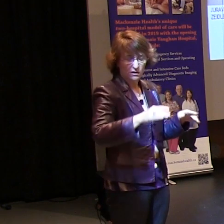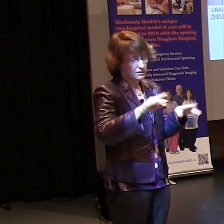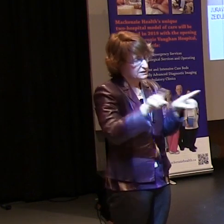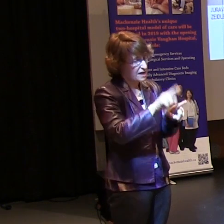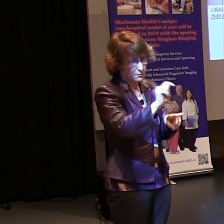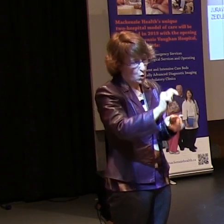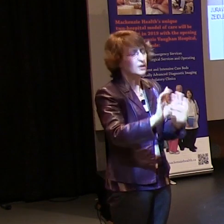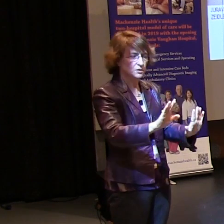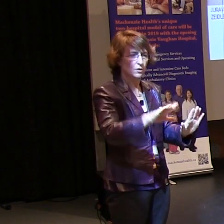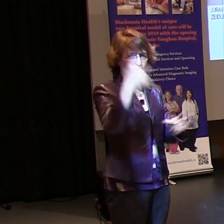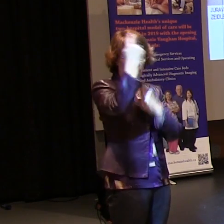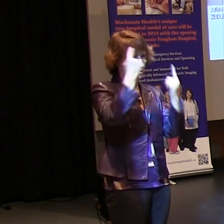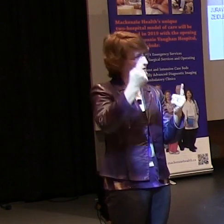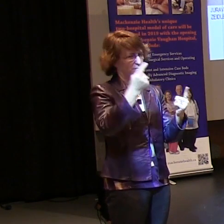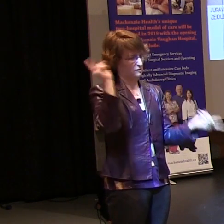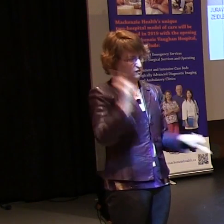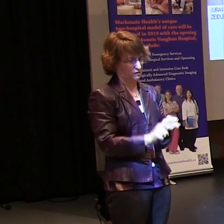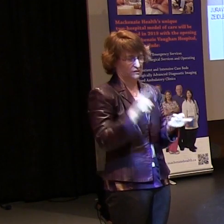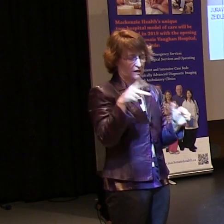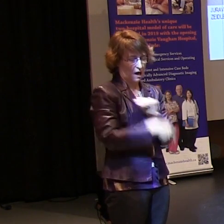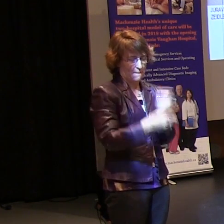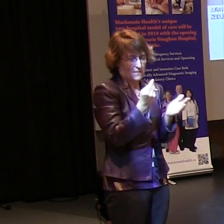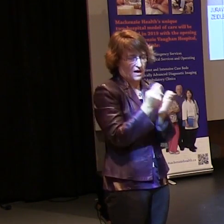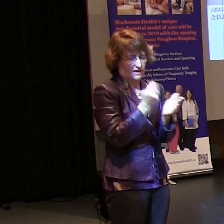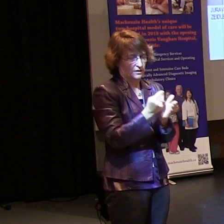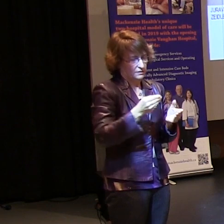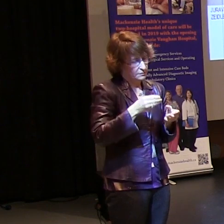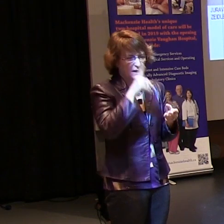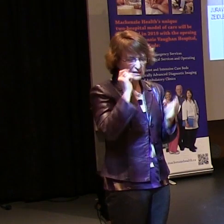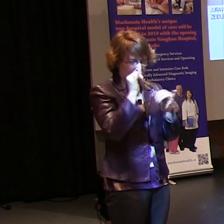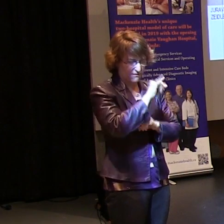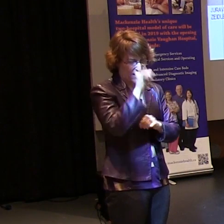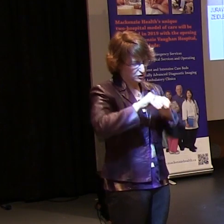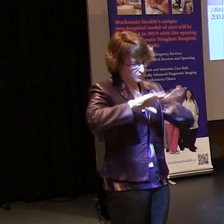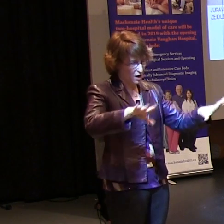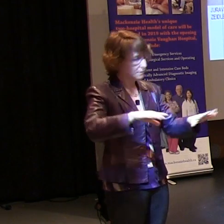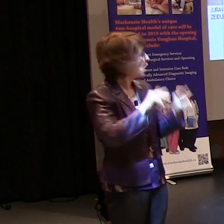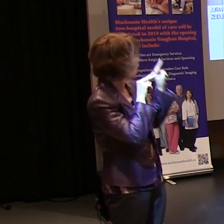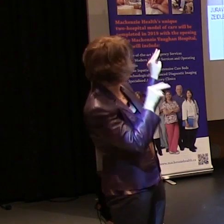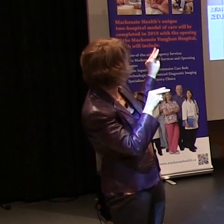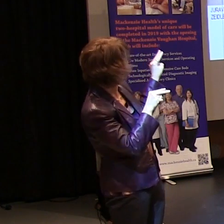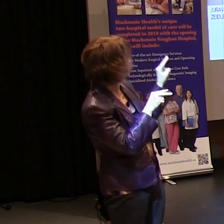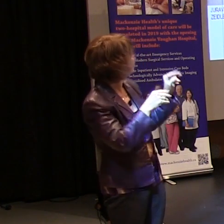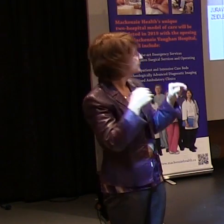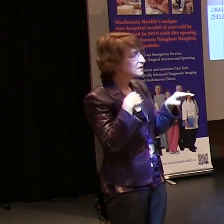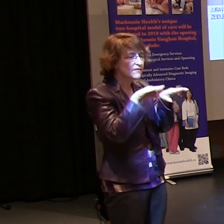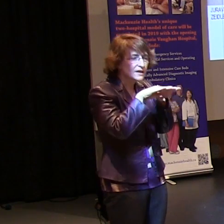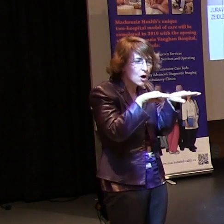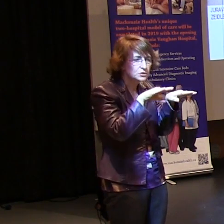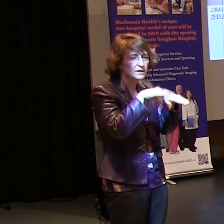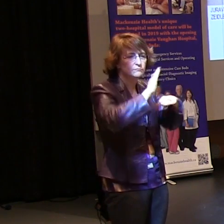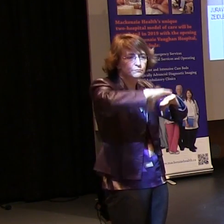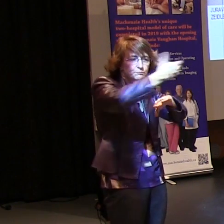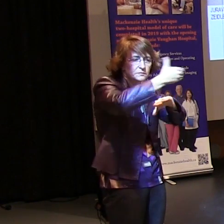long term. But look on this window and the view to the outside. Look on this small counter that you can put your laptop, or